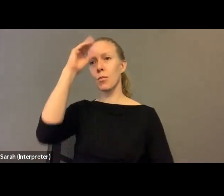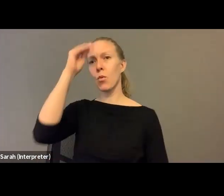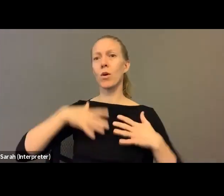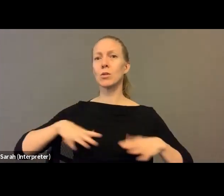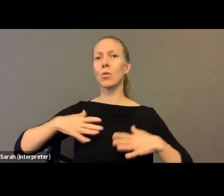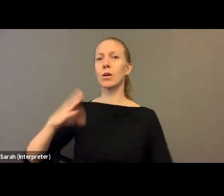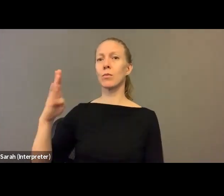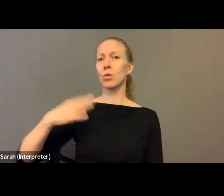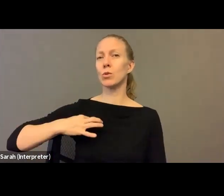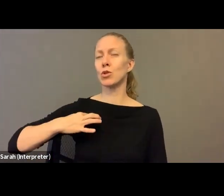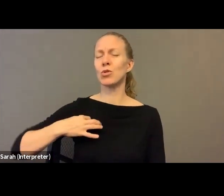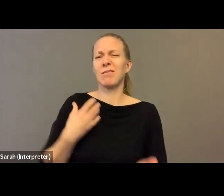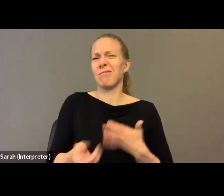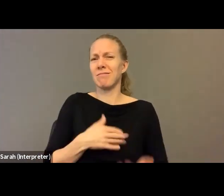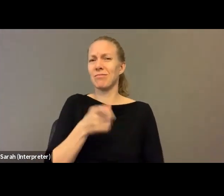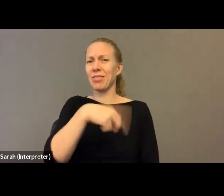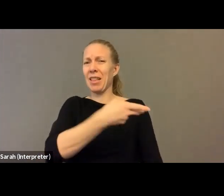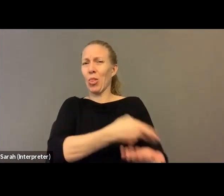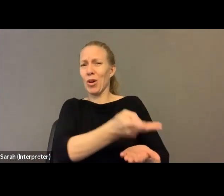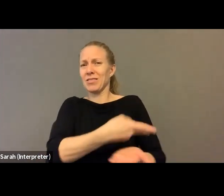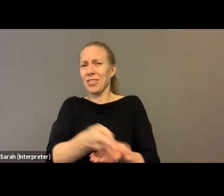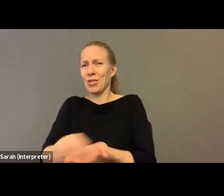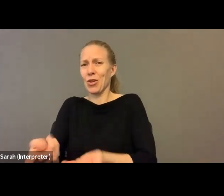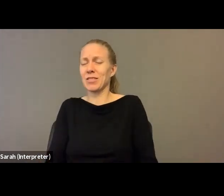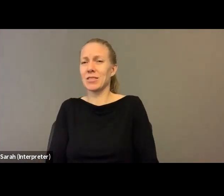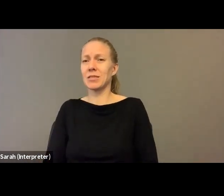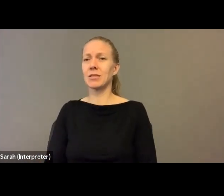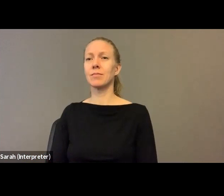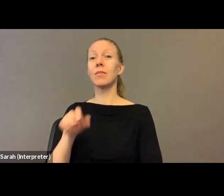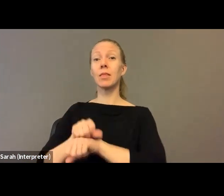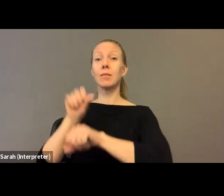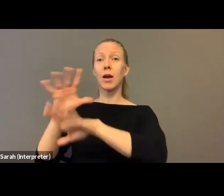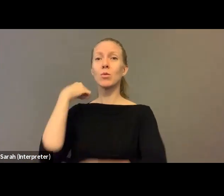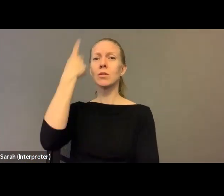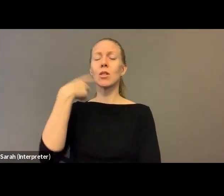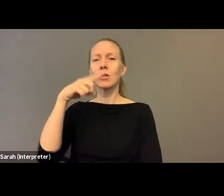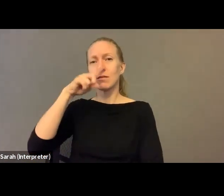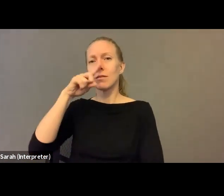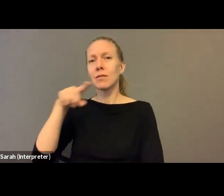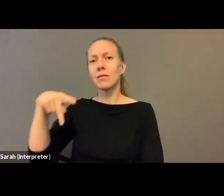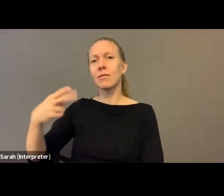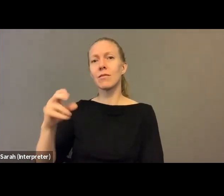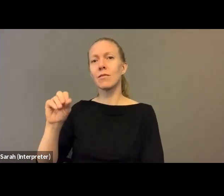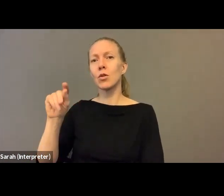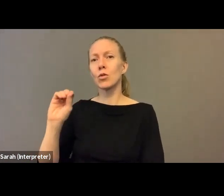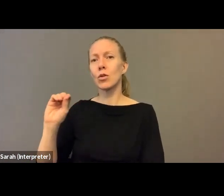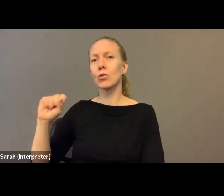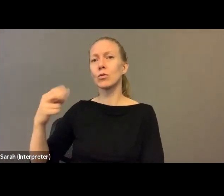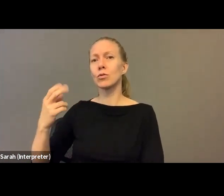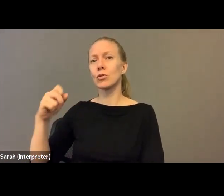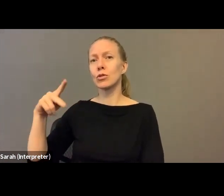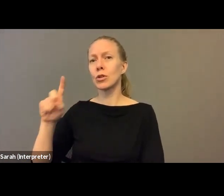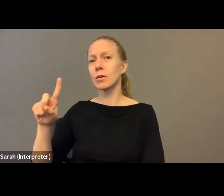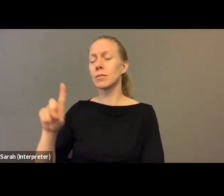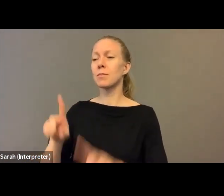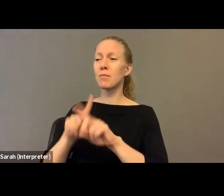losing streak. The Rockies look photoshopped, but not the beetle-like sacks under his mother's